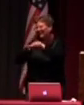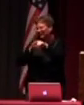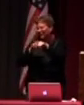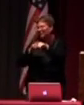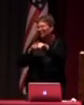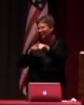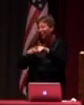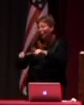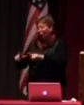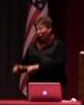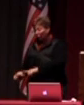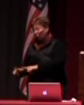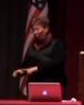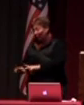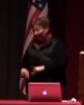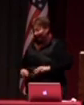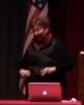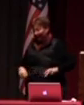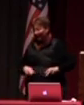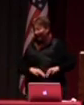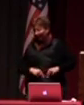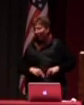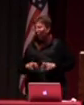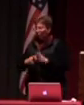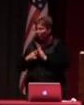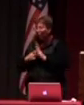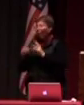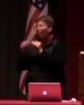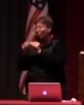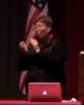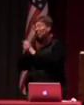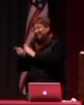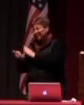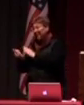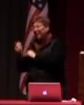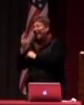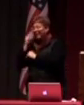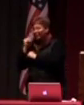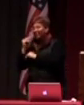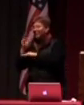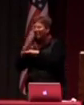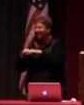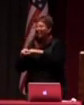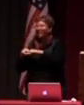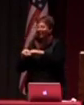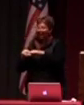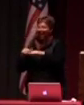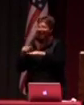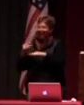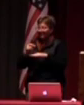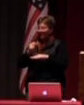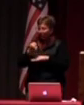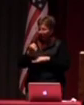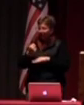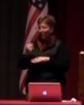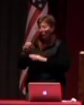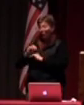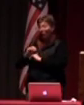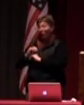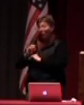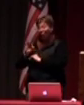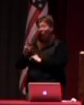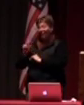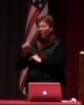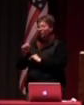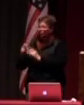the lowest-ranking sailor in the age of sail required far more skill and experience than an ordinary land soldier. Officers required years